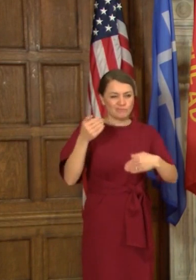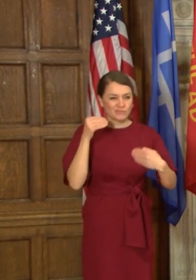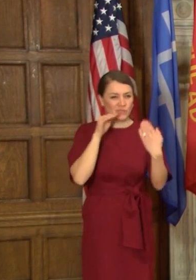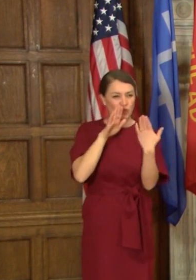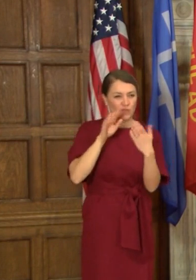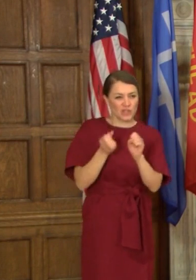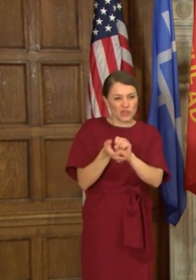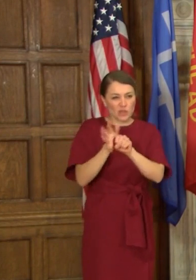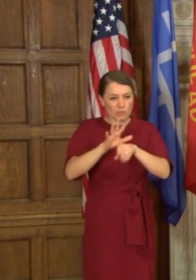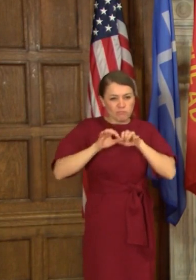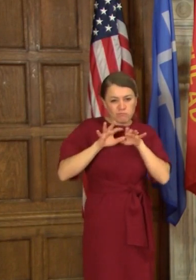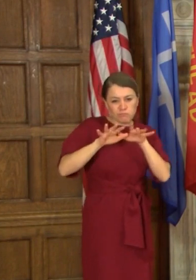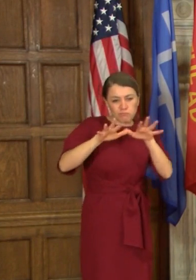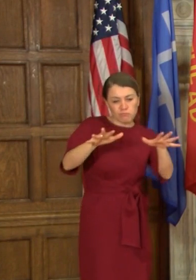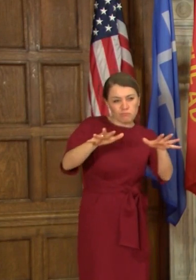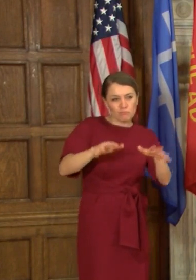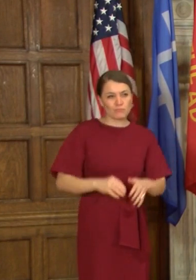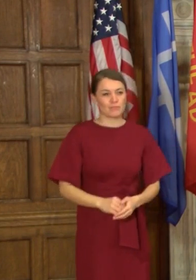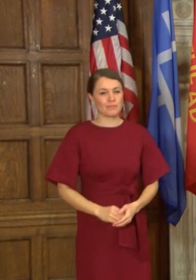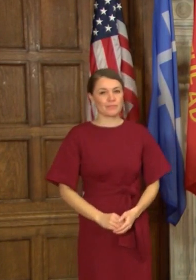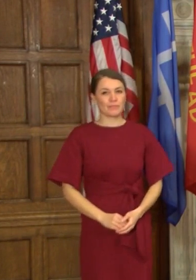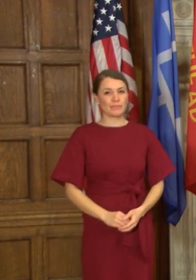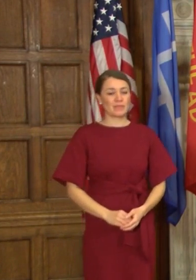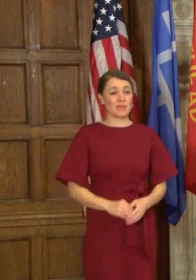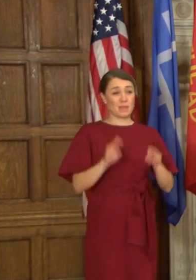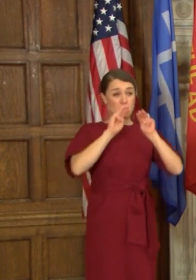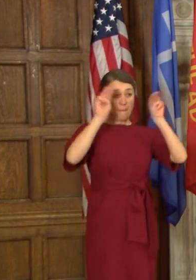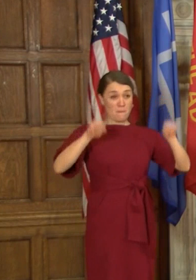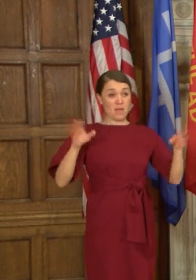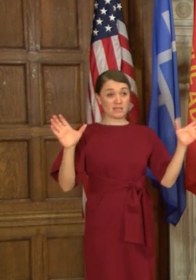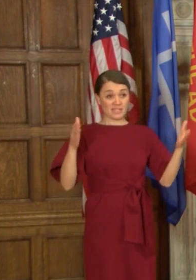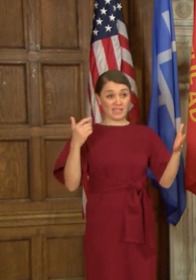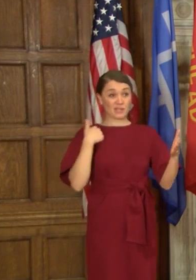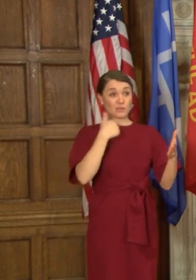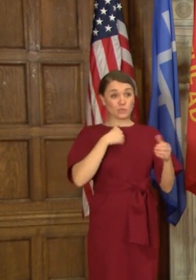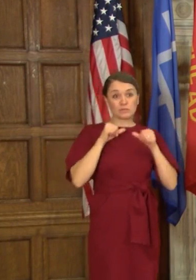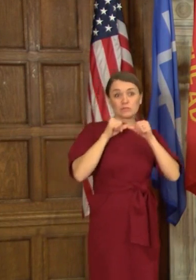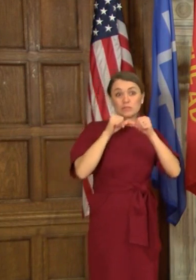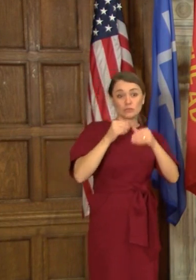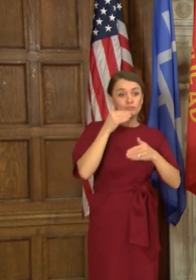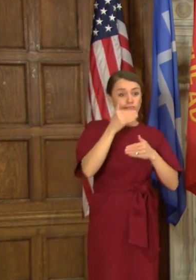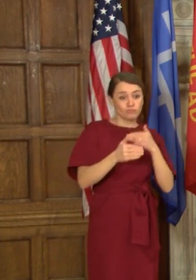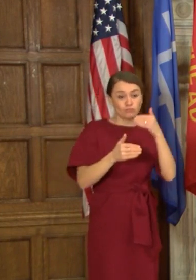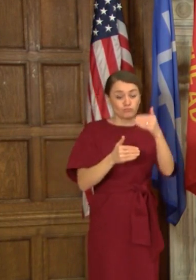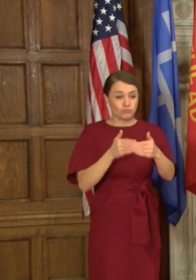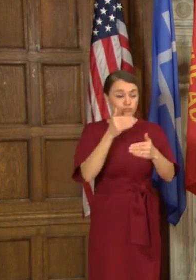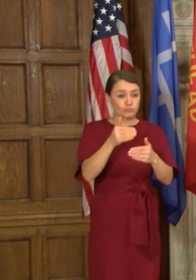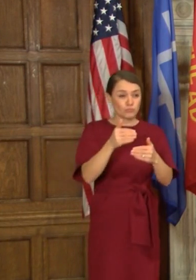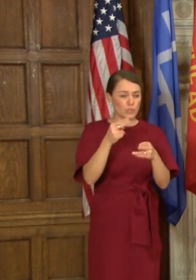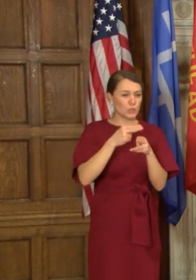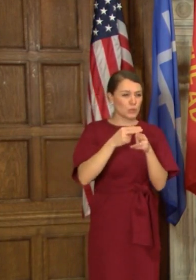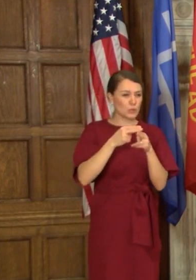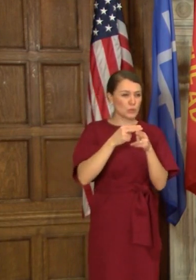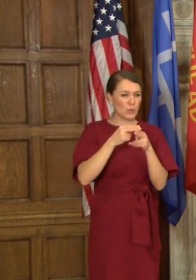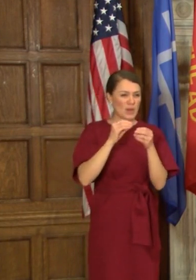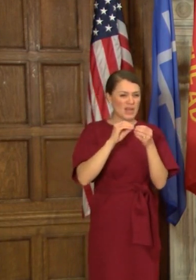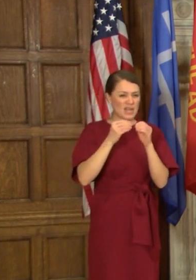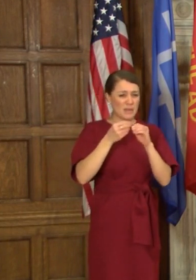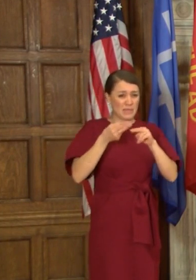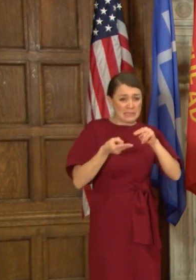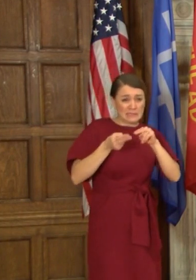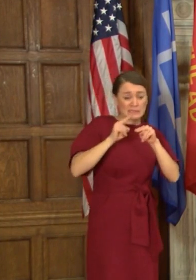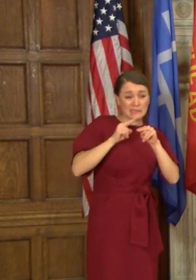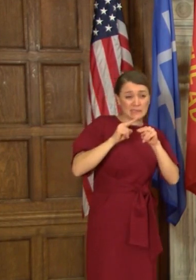COVID pandemic. And Montanans continue to make great progress. After a brief surge at the first of the year,